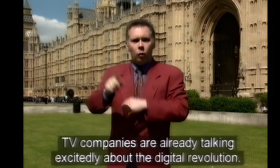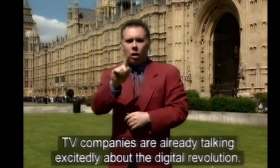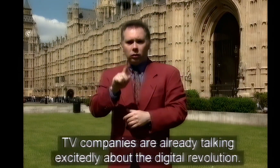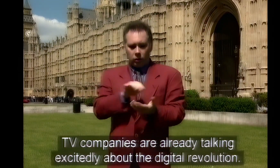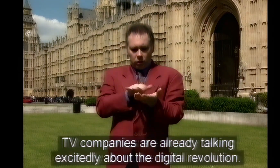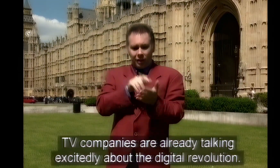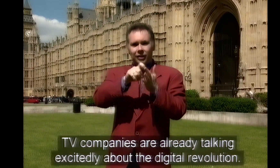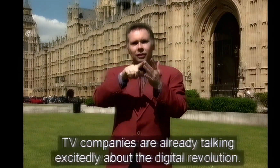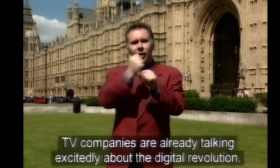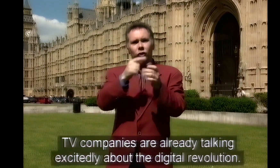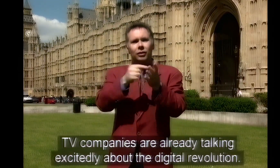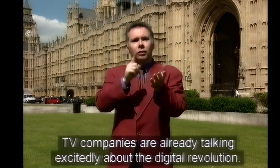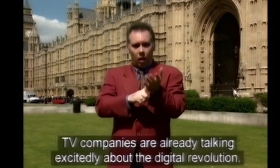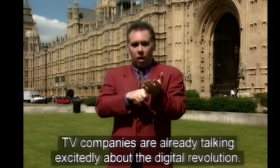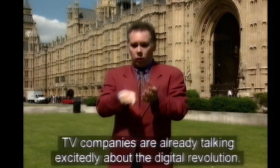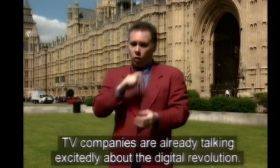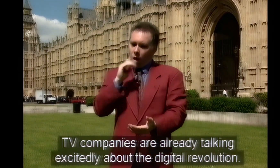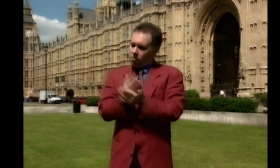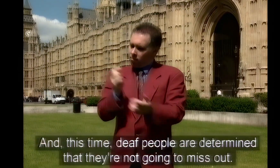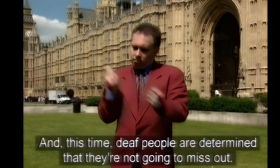talking excitedly about the digital revolution in television.